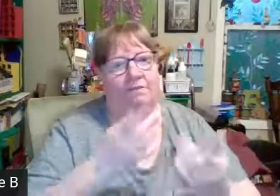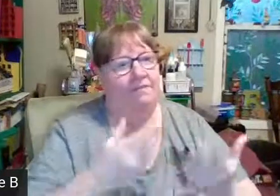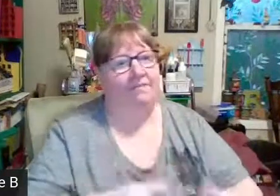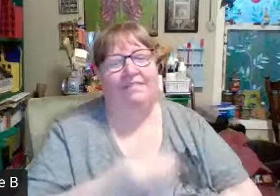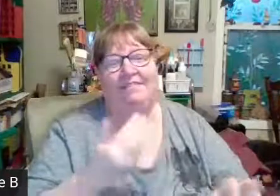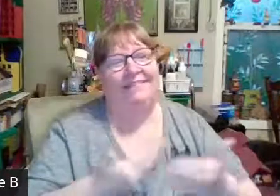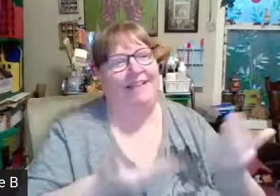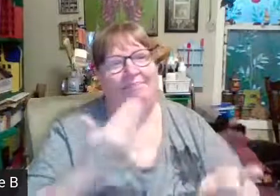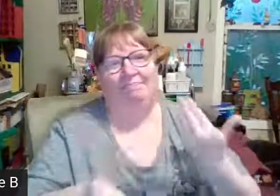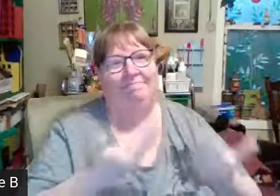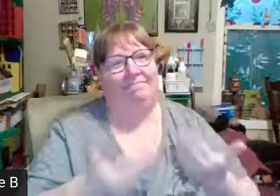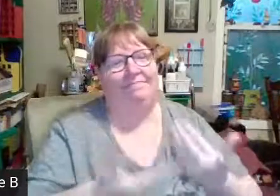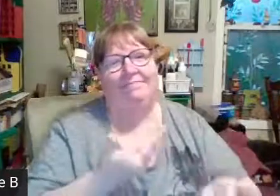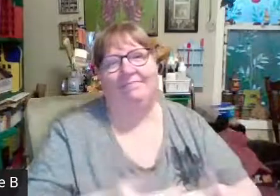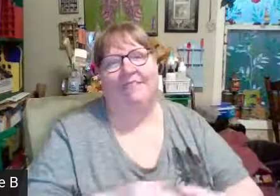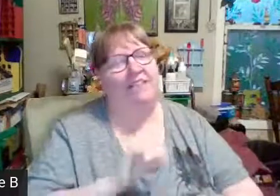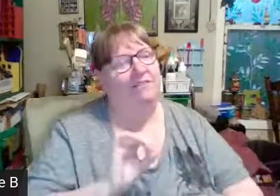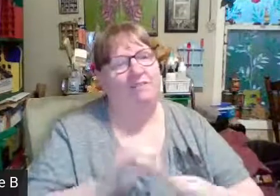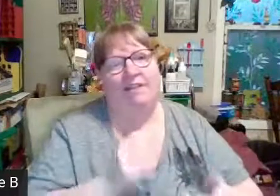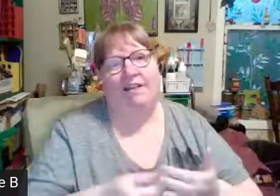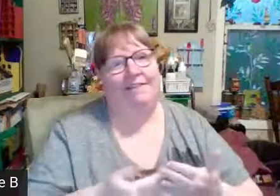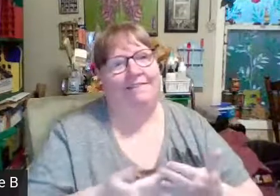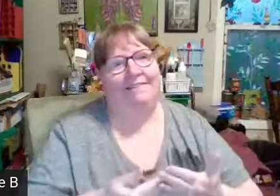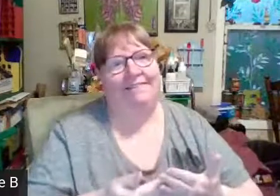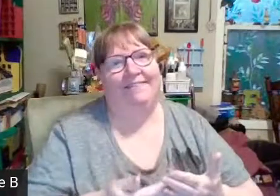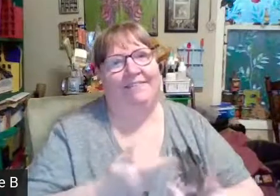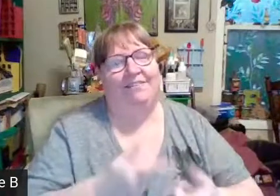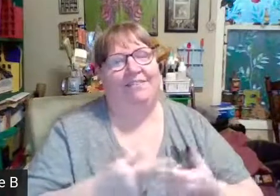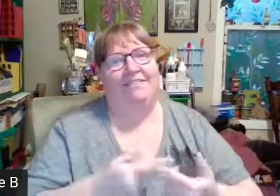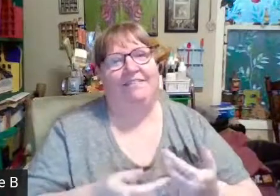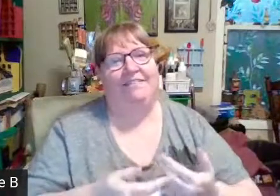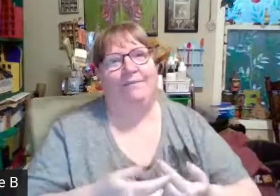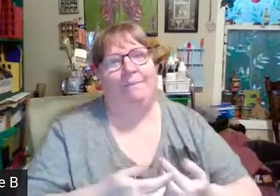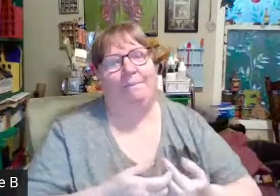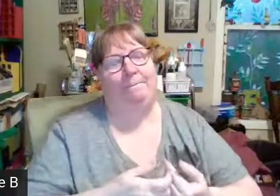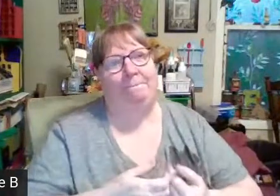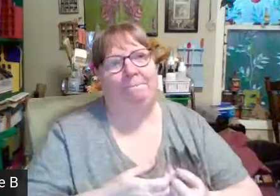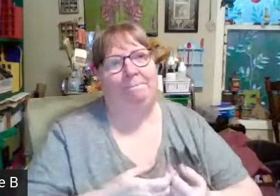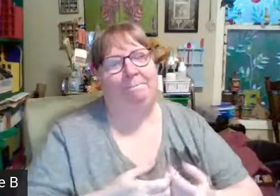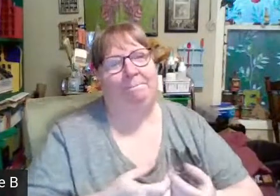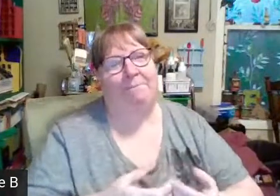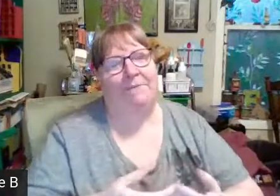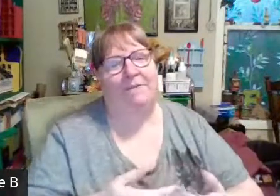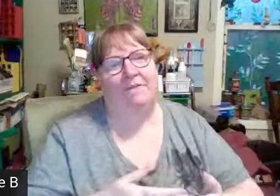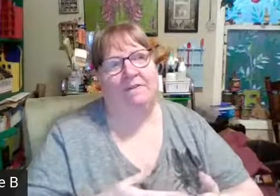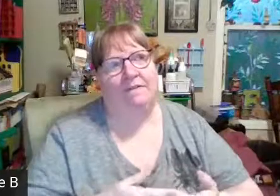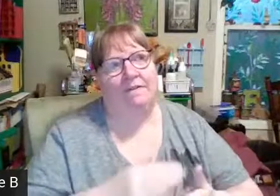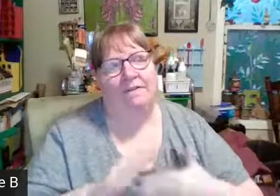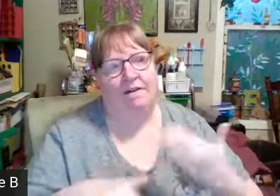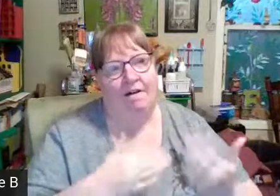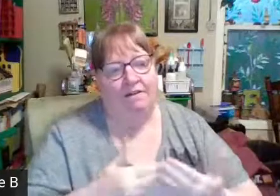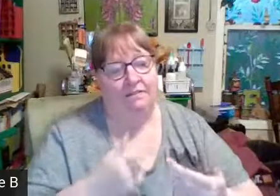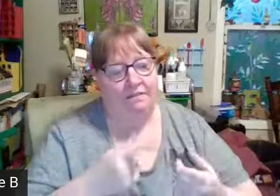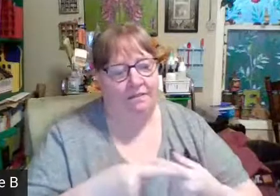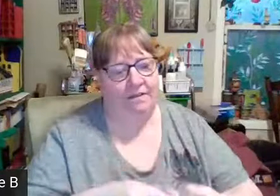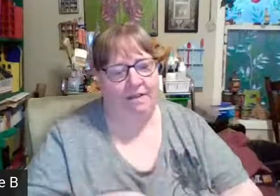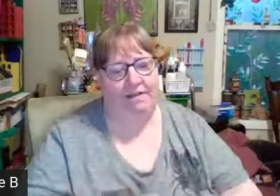squeaky wheel or the wheel with loads of grease, it doesn't matter. You are all going to have about the same